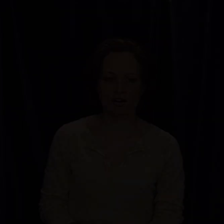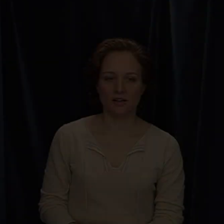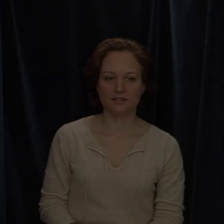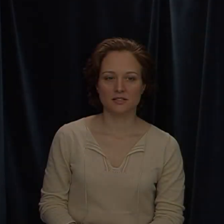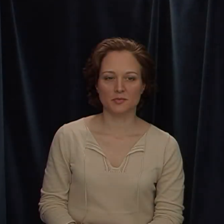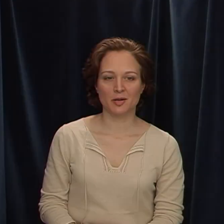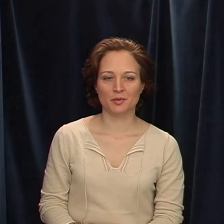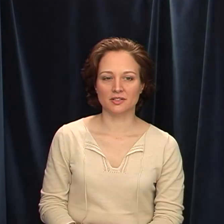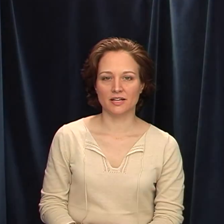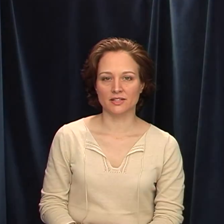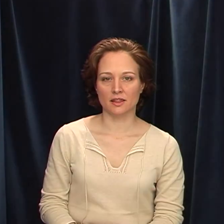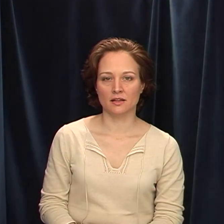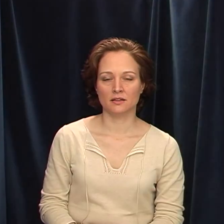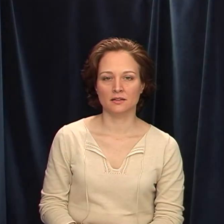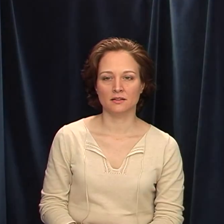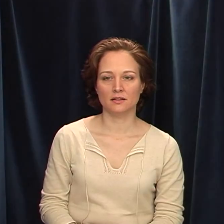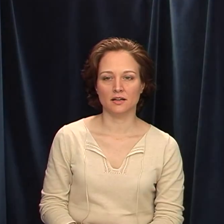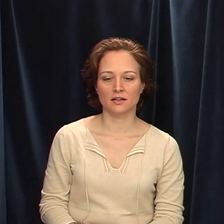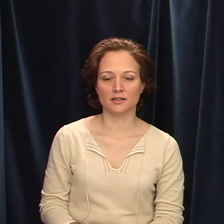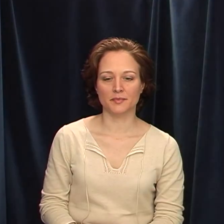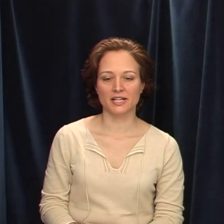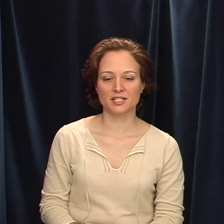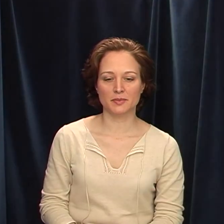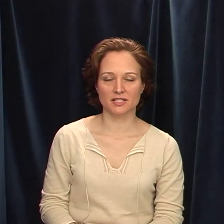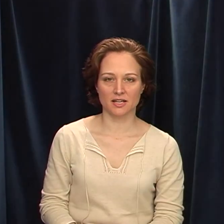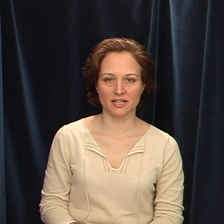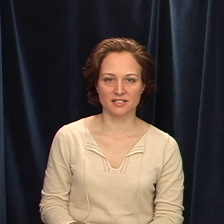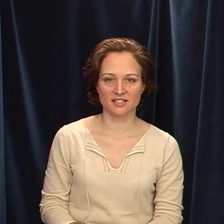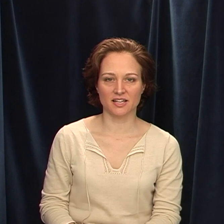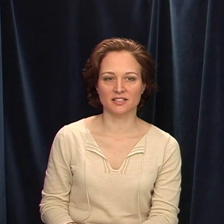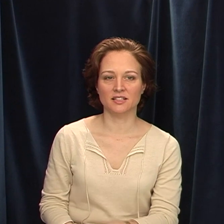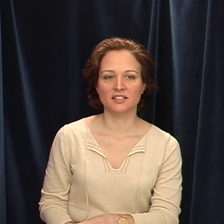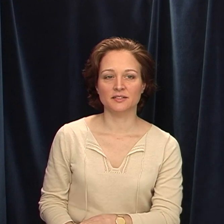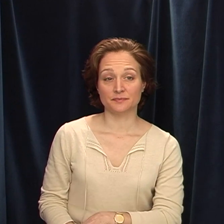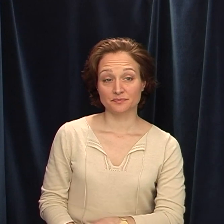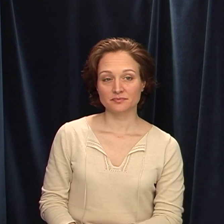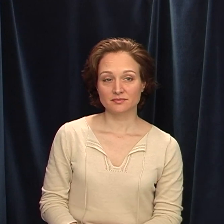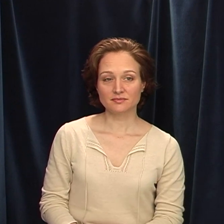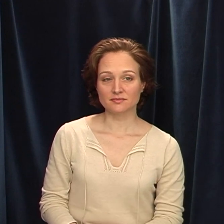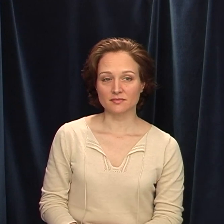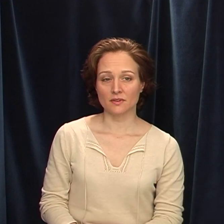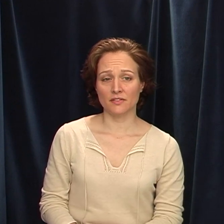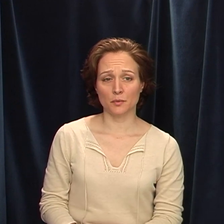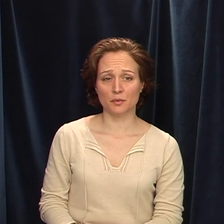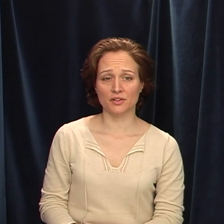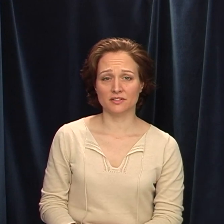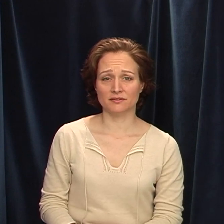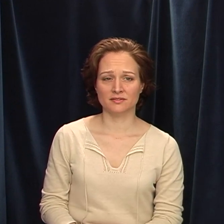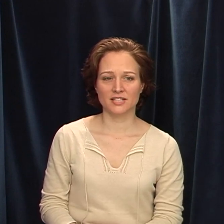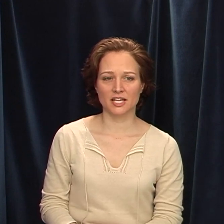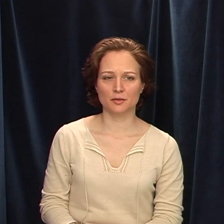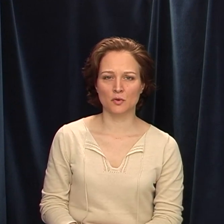On September 11th, my husband and I had decided that we were going to take the morning